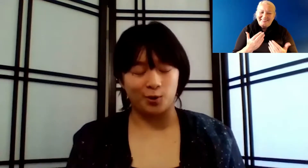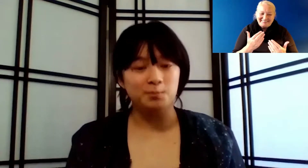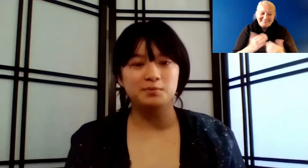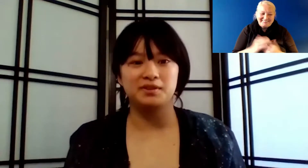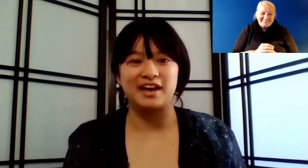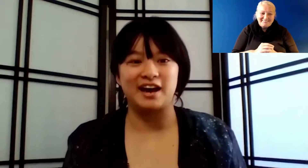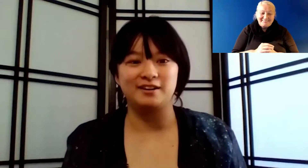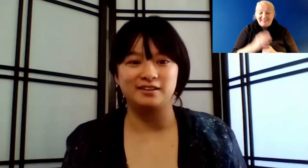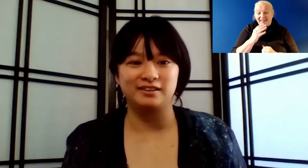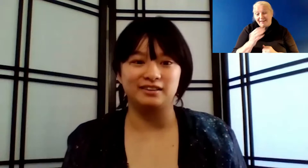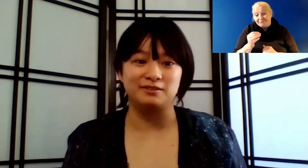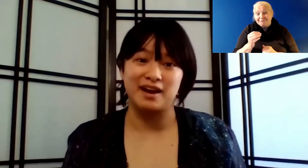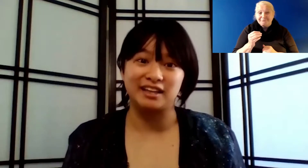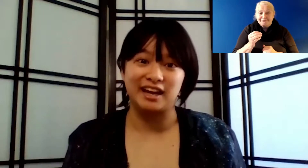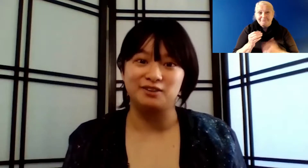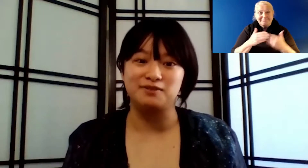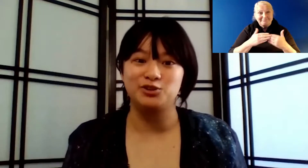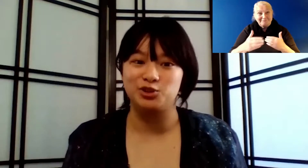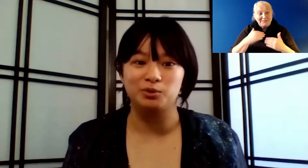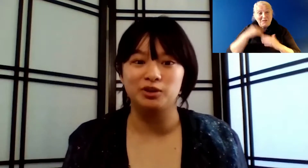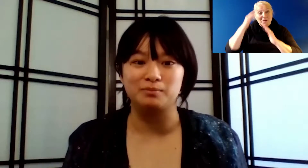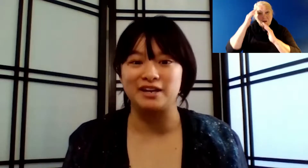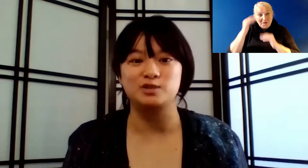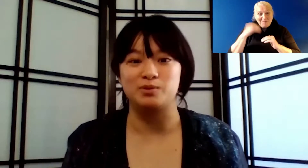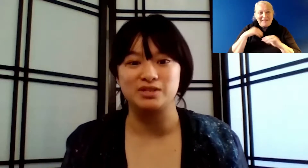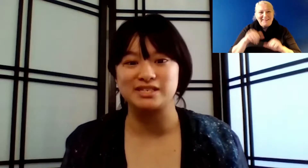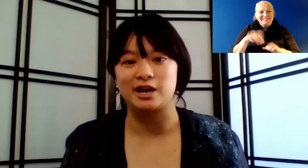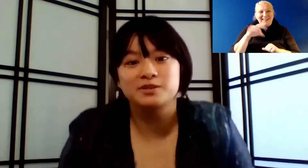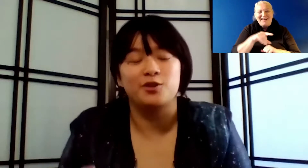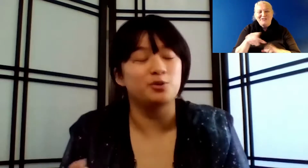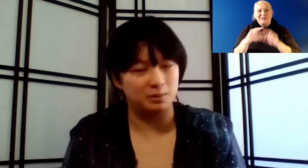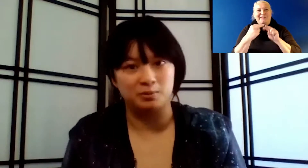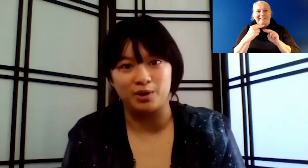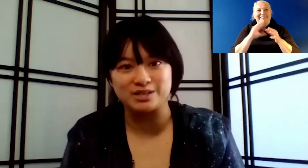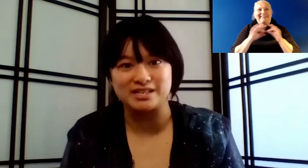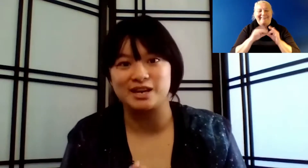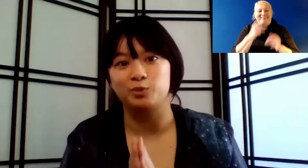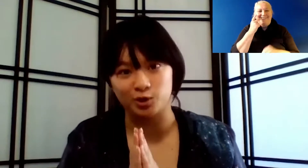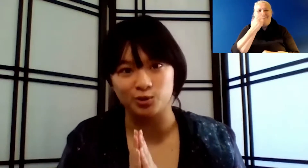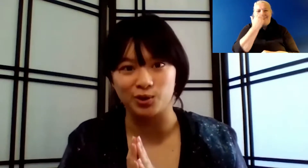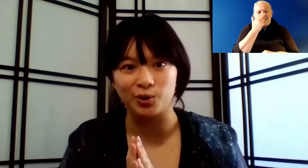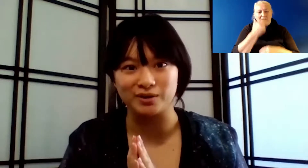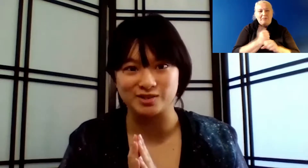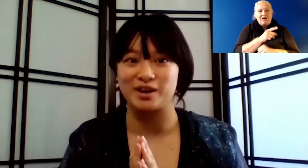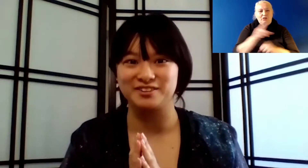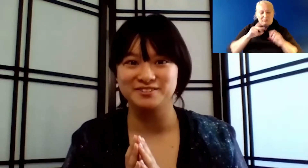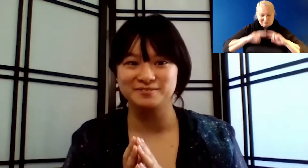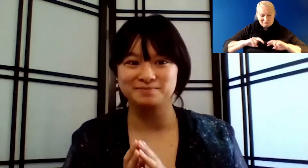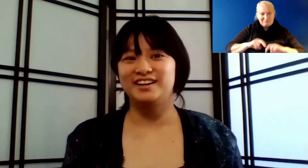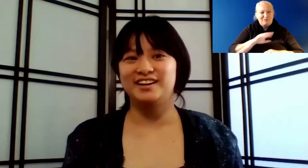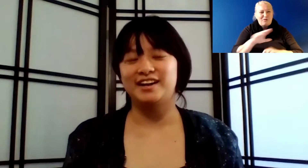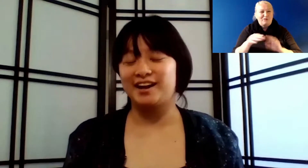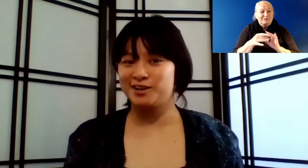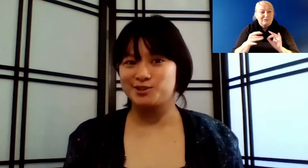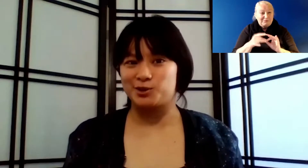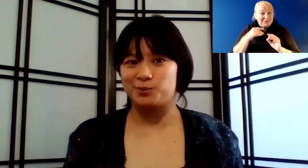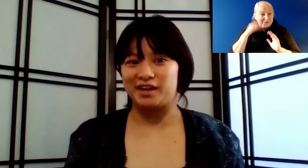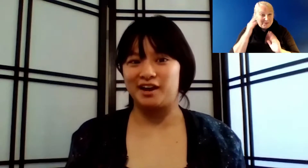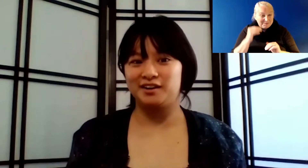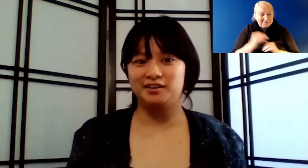hope that the fact that I can find humor in my experiences helps other people process and work through their own as well. I also hope that